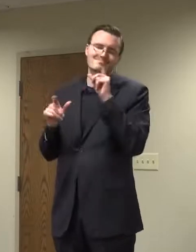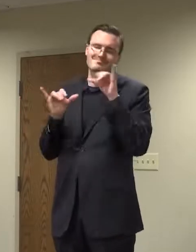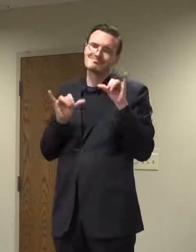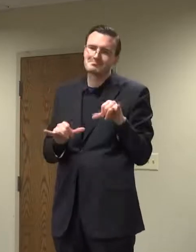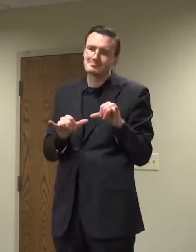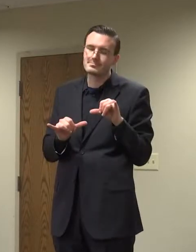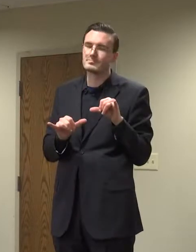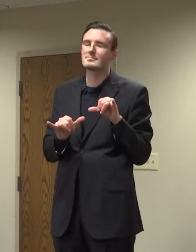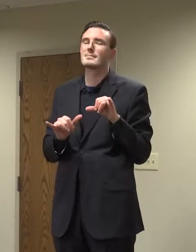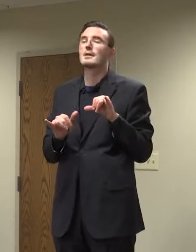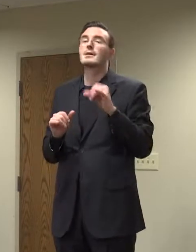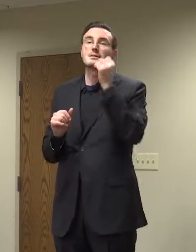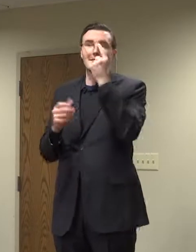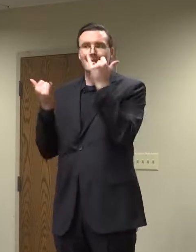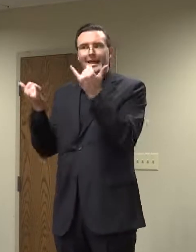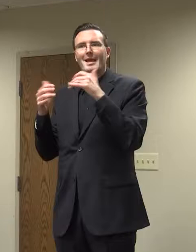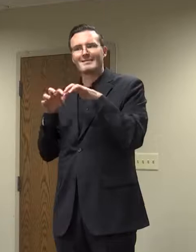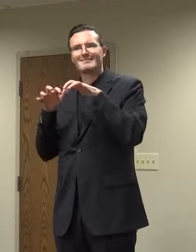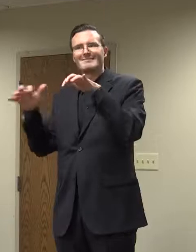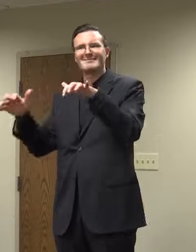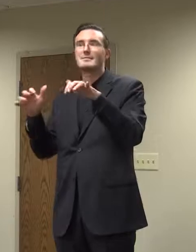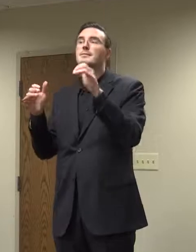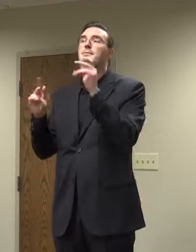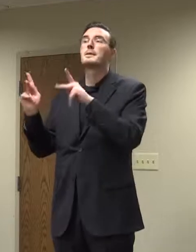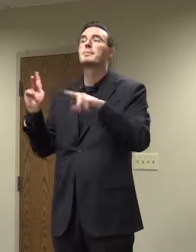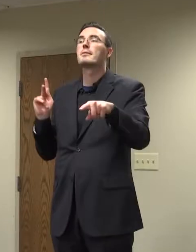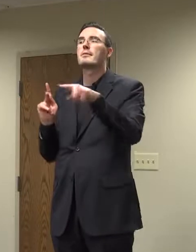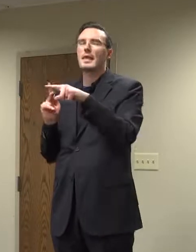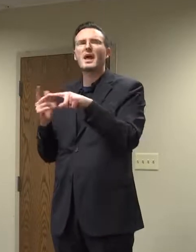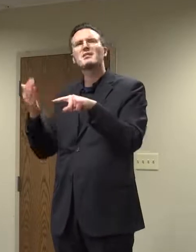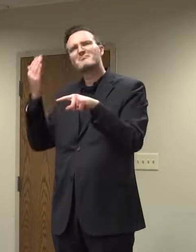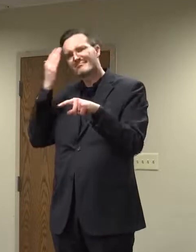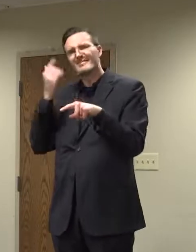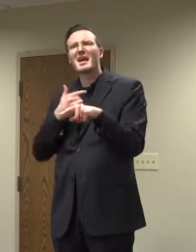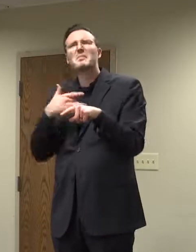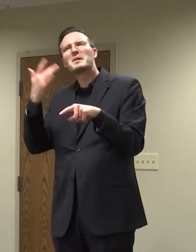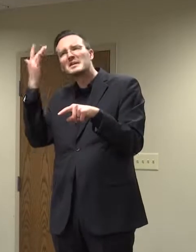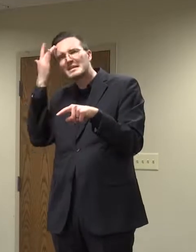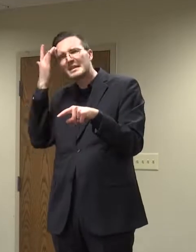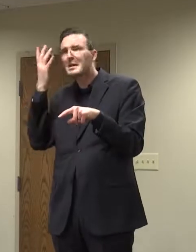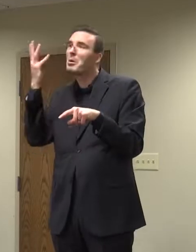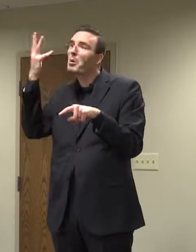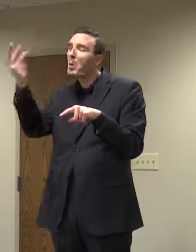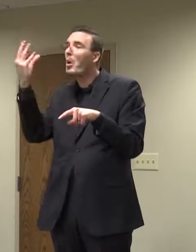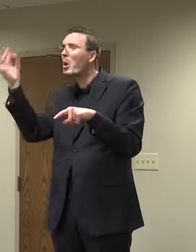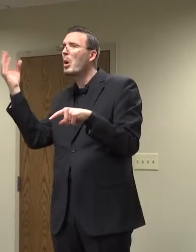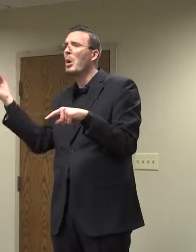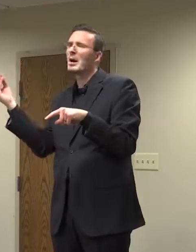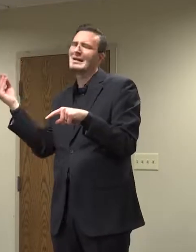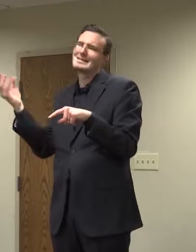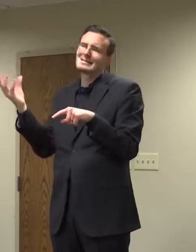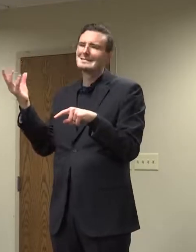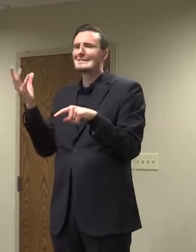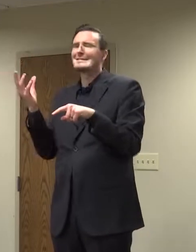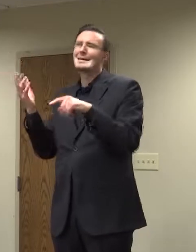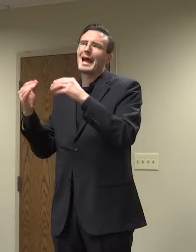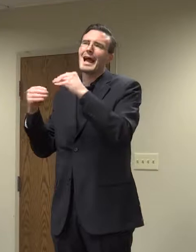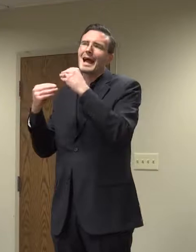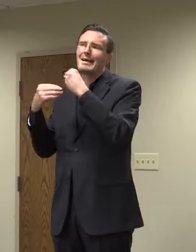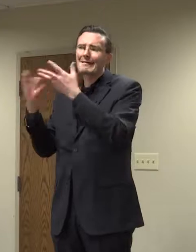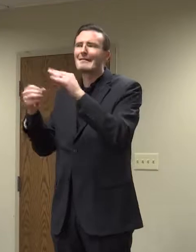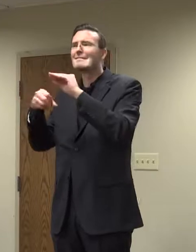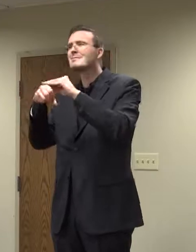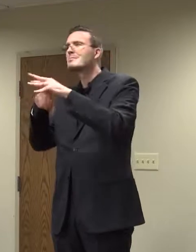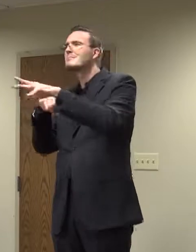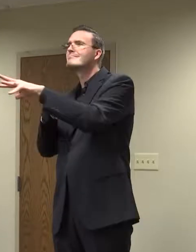have, that people know that they're ill, that they may be exposing others, that, their family members need to be quarantined if